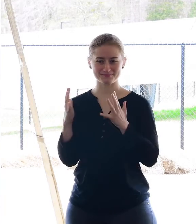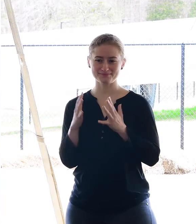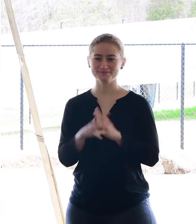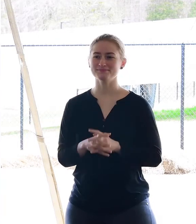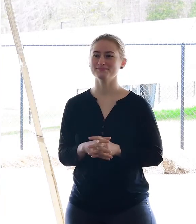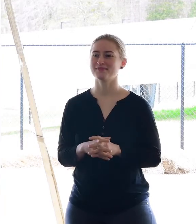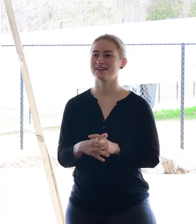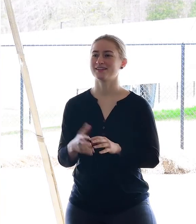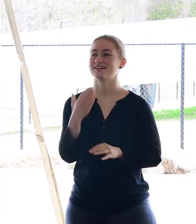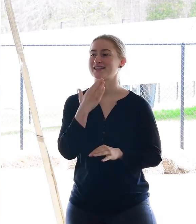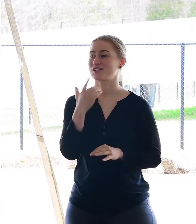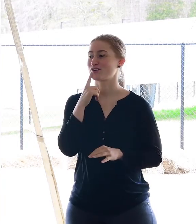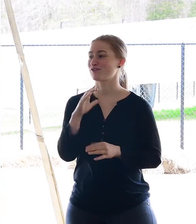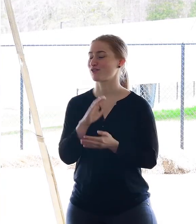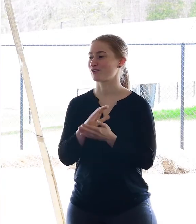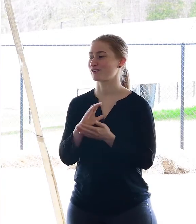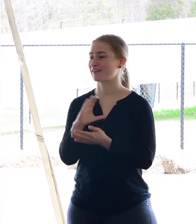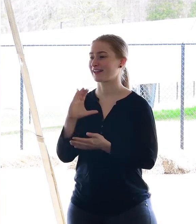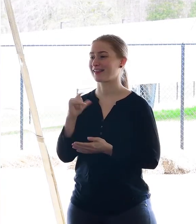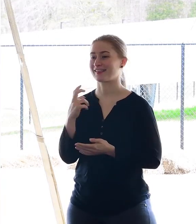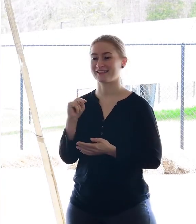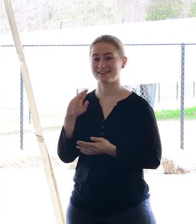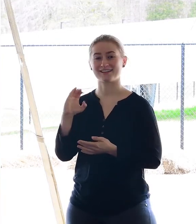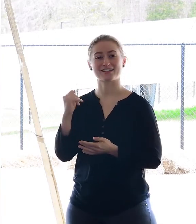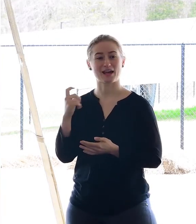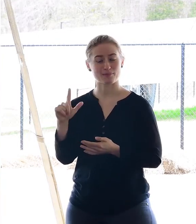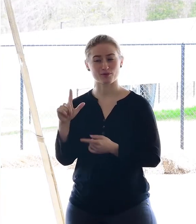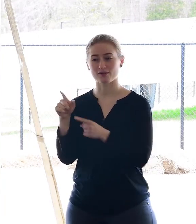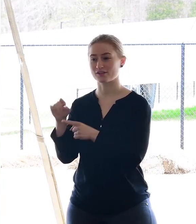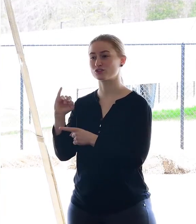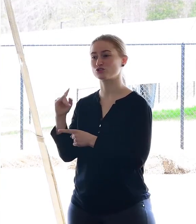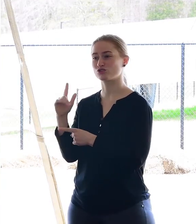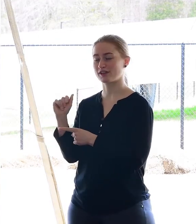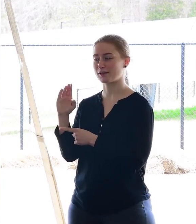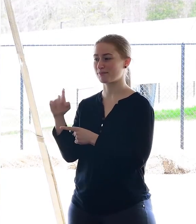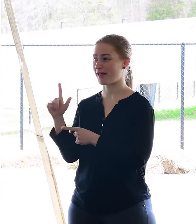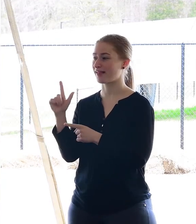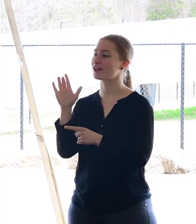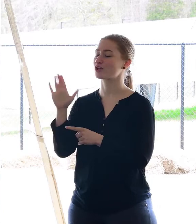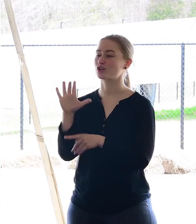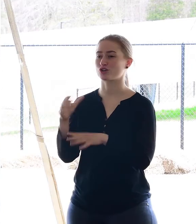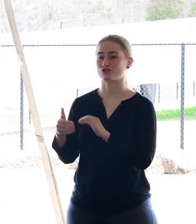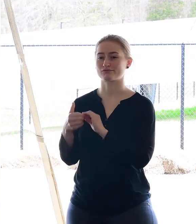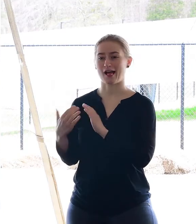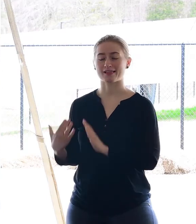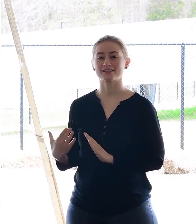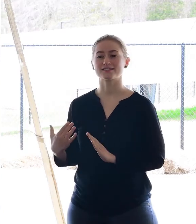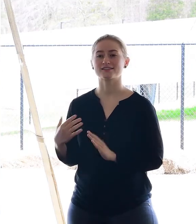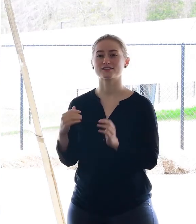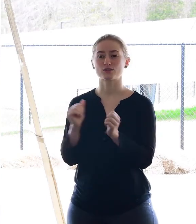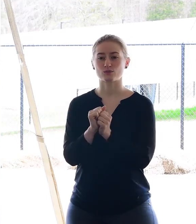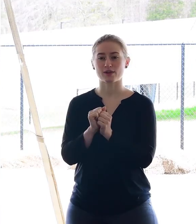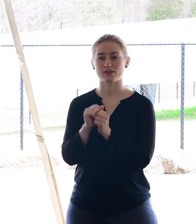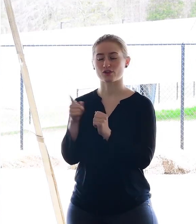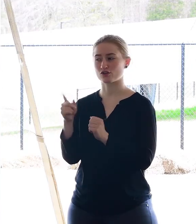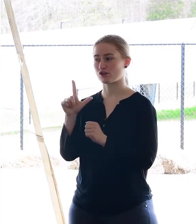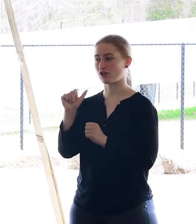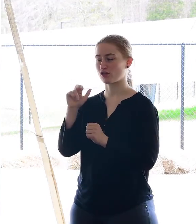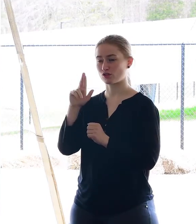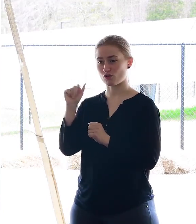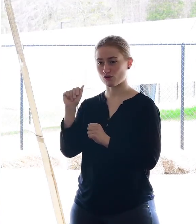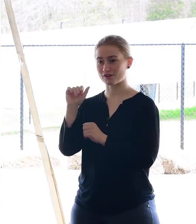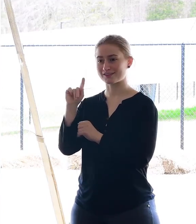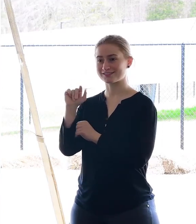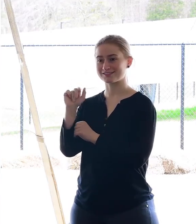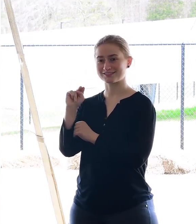Thanks again to Clean Capital, Julia Bell and her colleagues. With her, Laura Tamjarv,